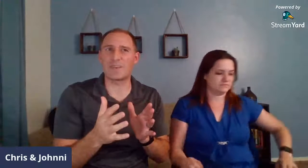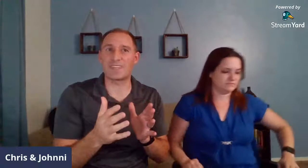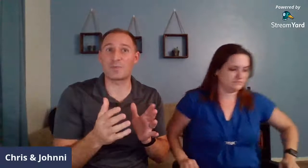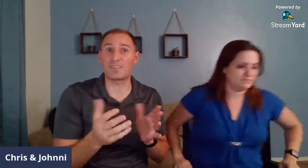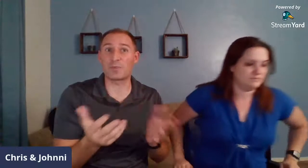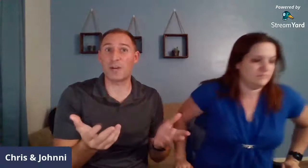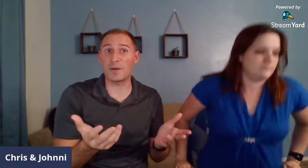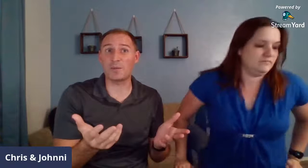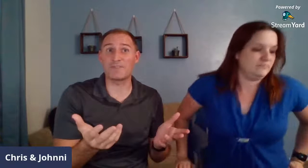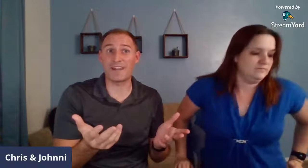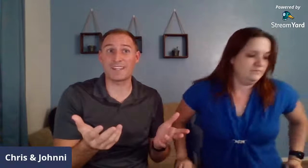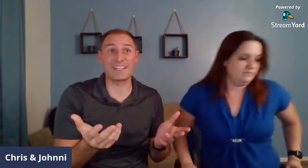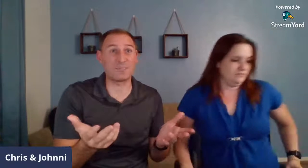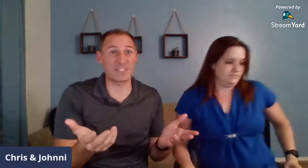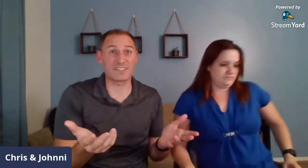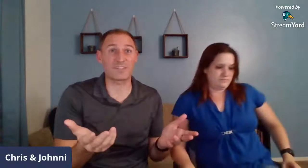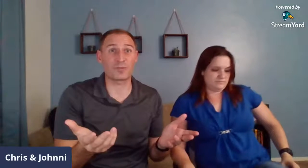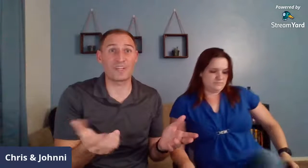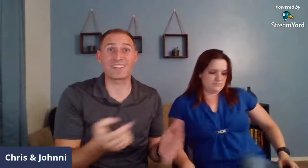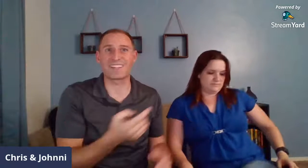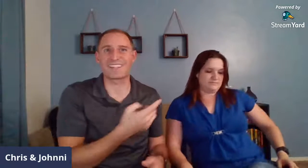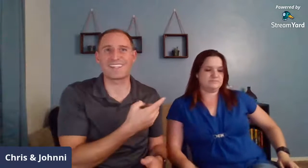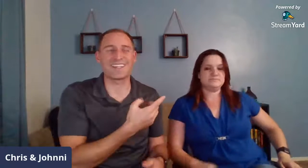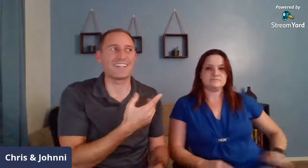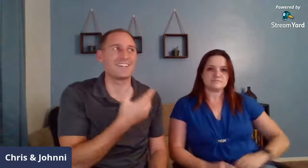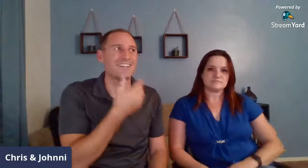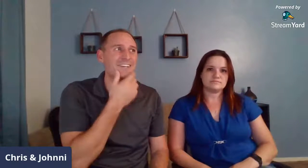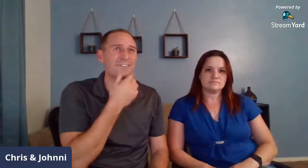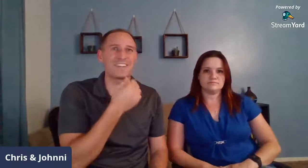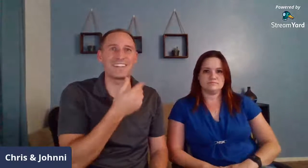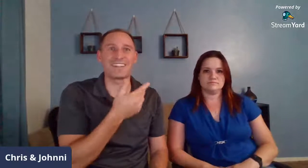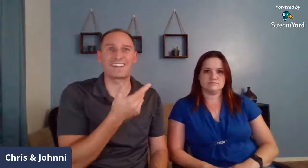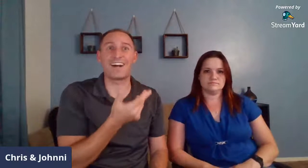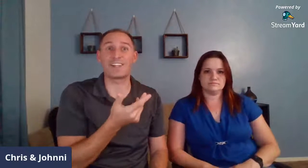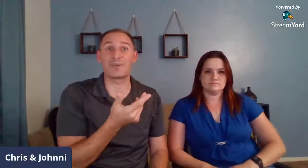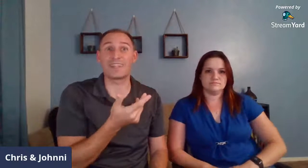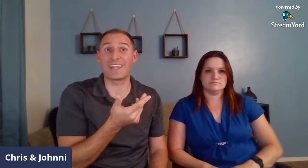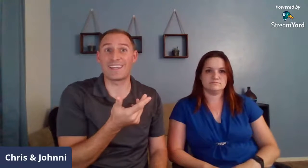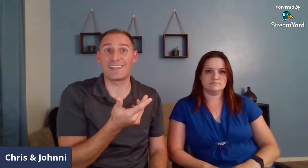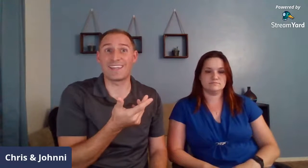theme, because you probably find a bunch of different ways. Like we're saying, like Halloween,